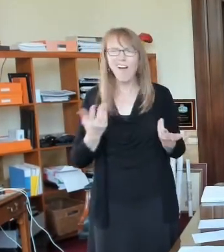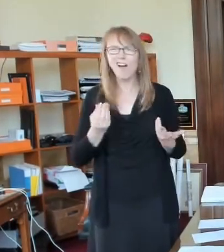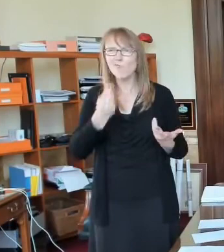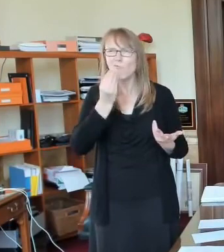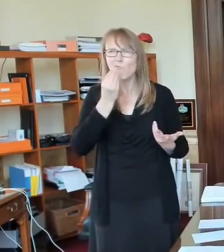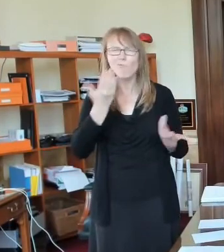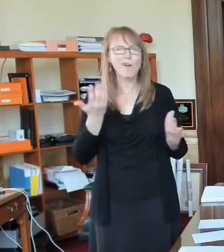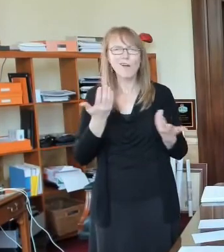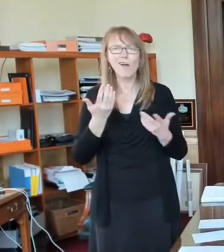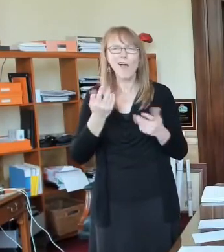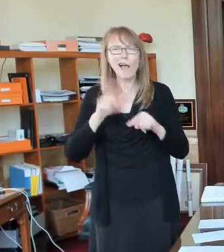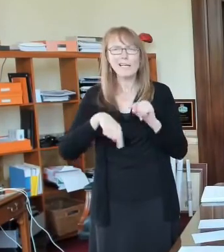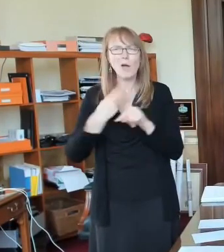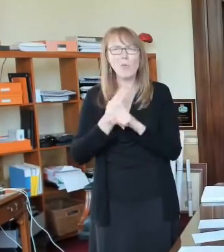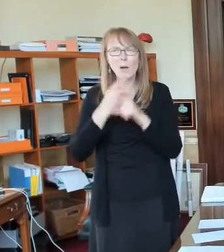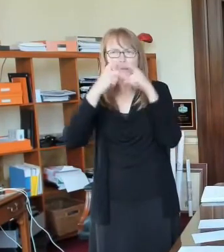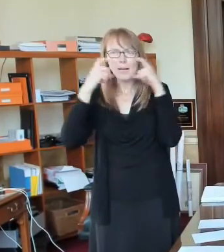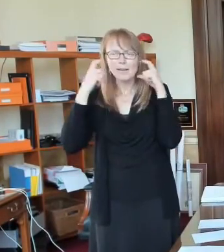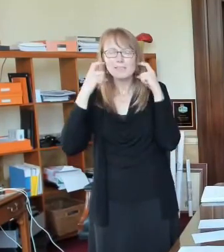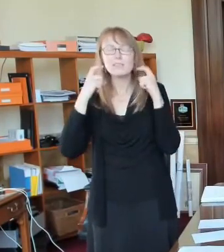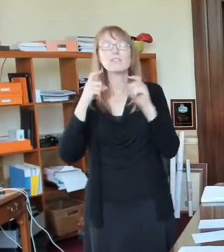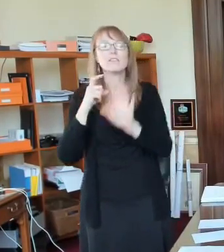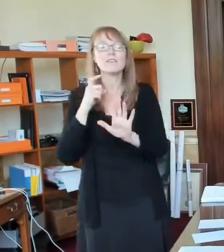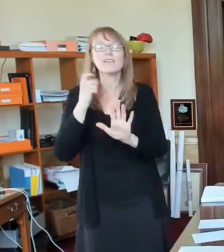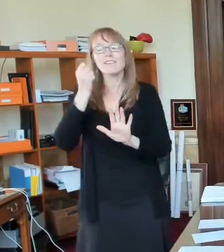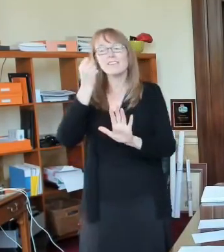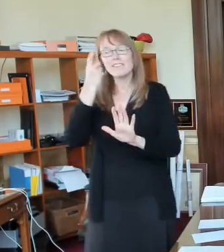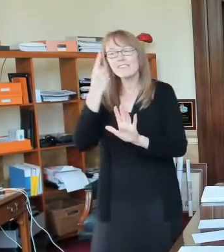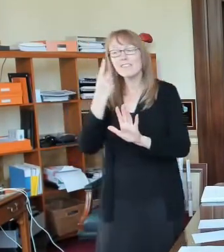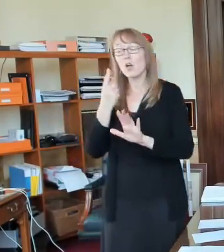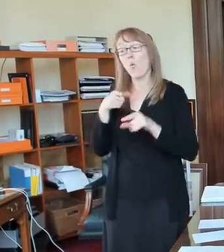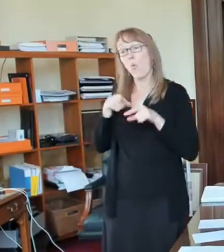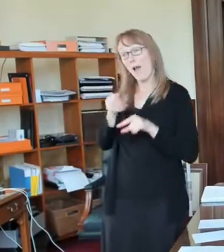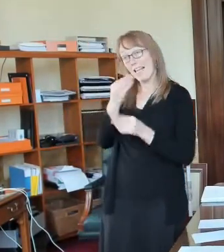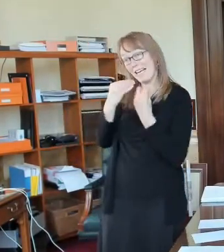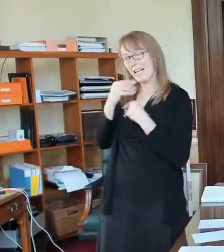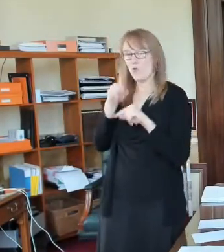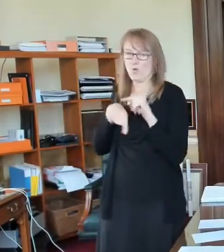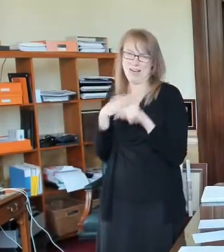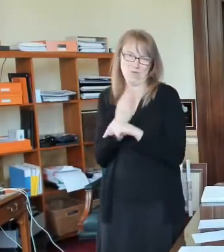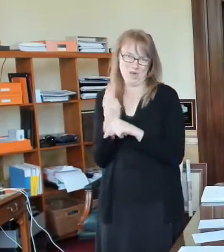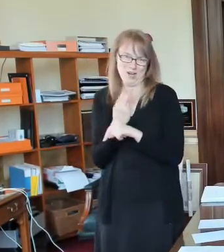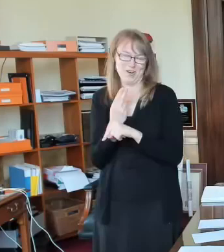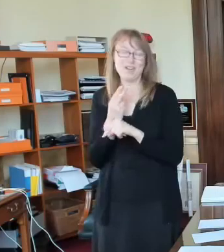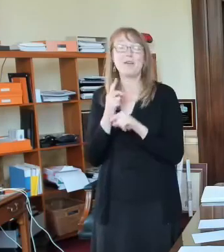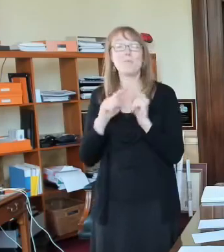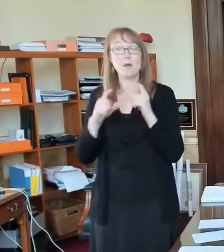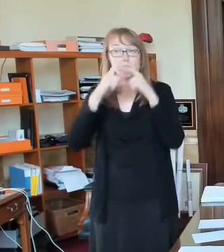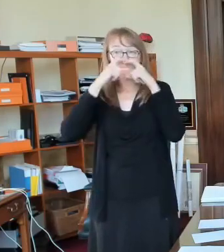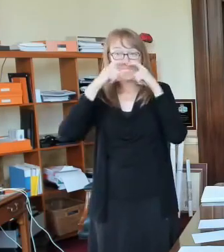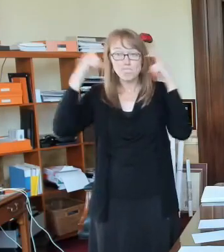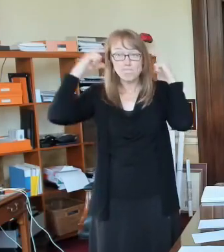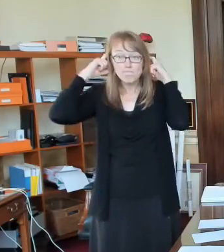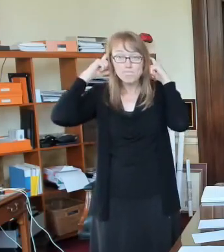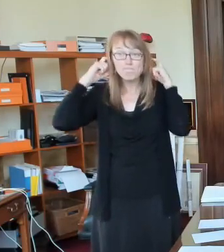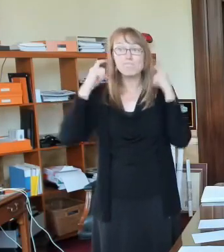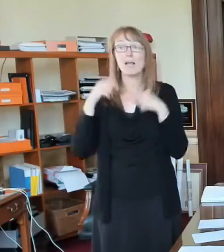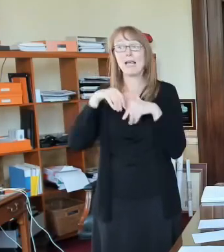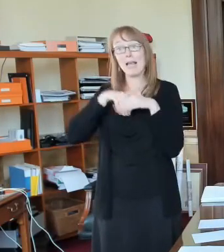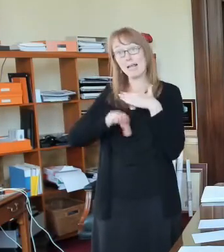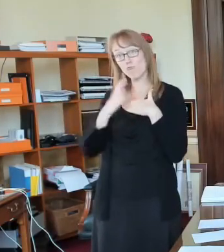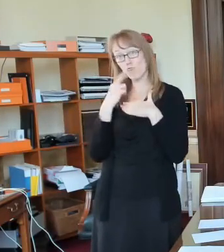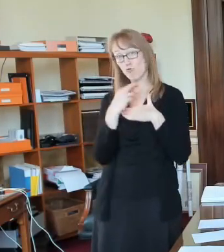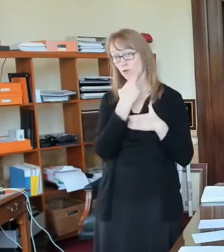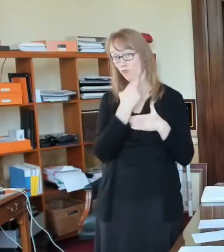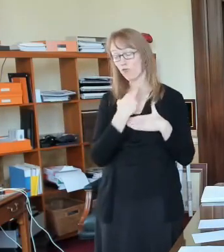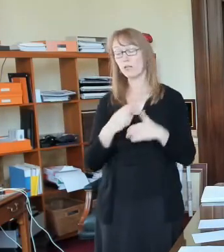while you're eating, but you can certainly wear a mask when you walk into the restaurant. You get seated at your table with your family,